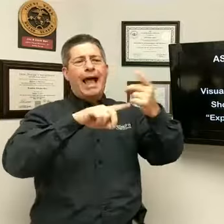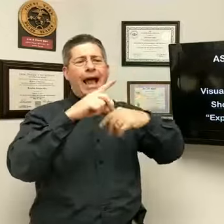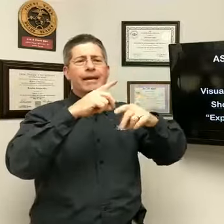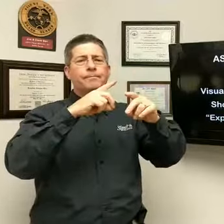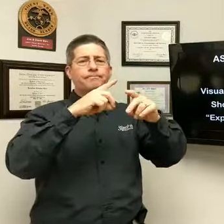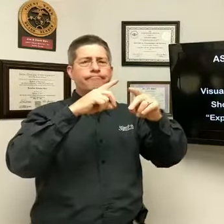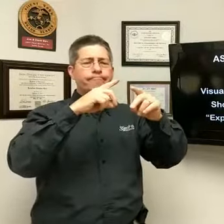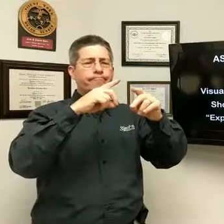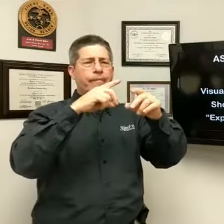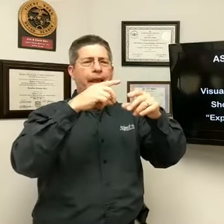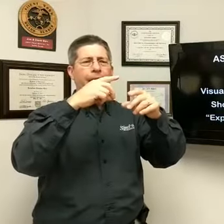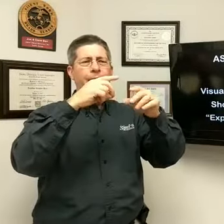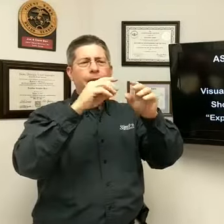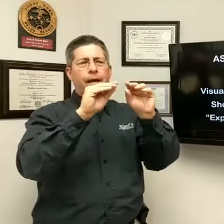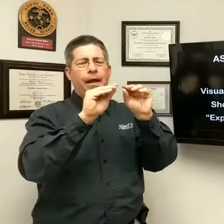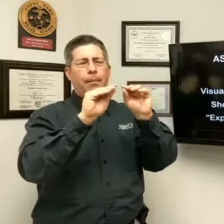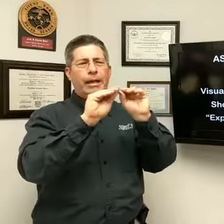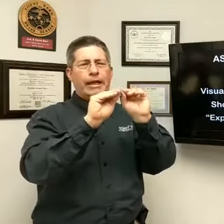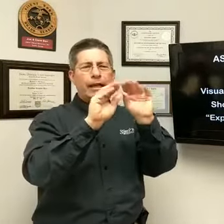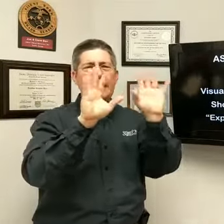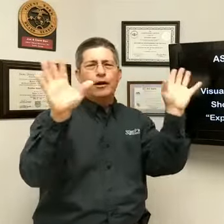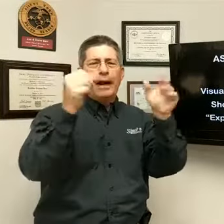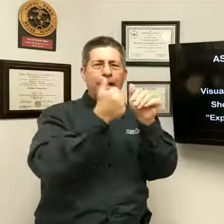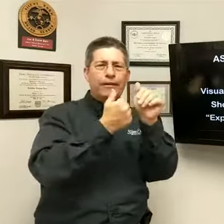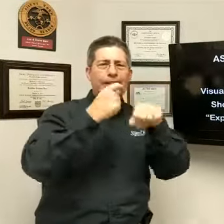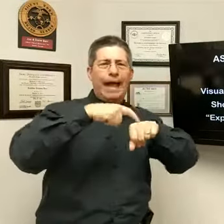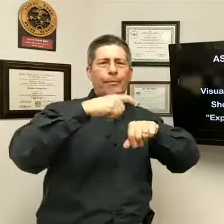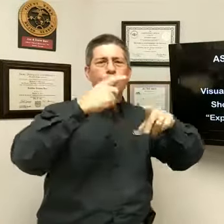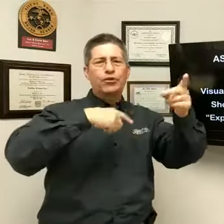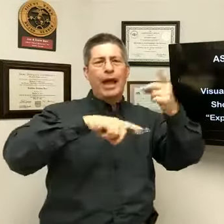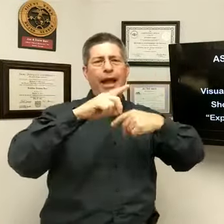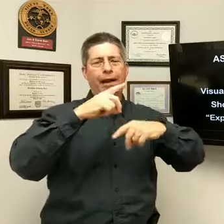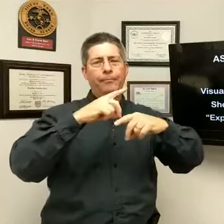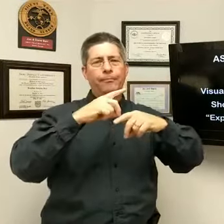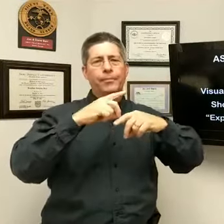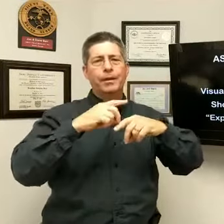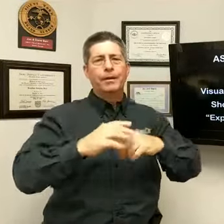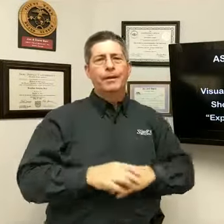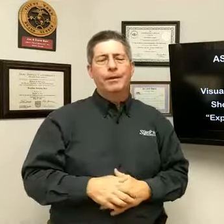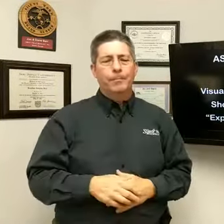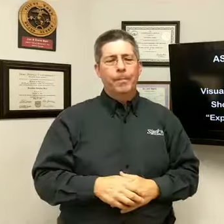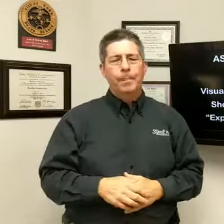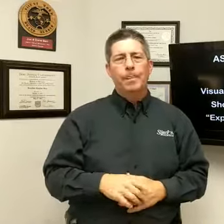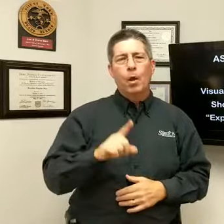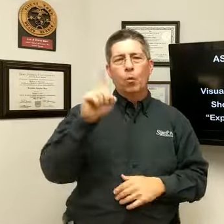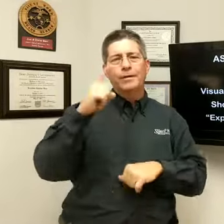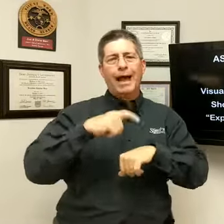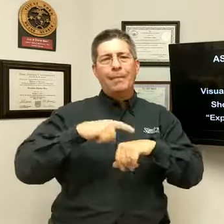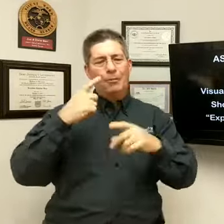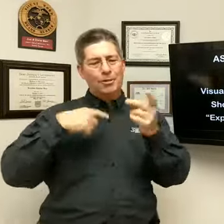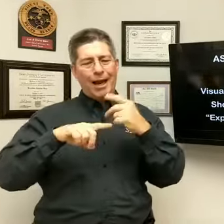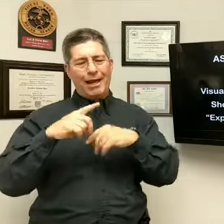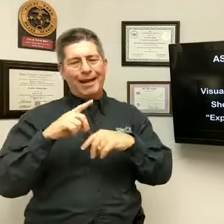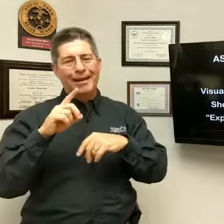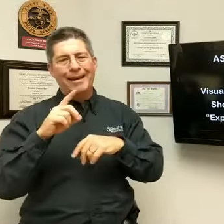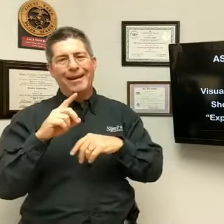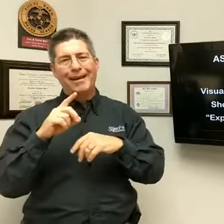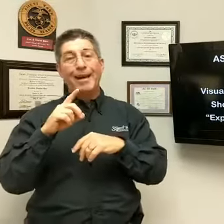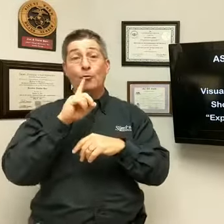sign and be clear every time you sign. One time I was signing, and